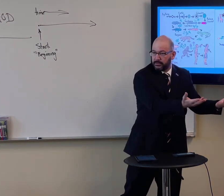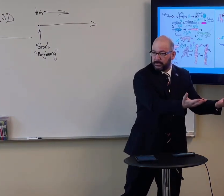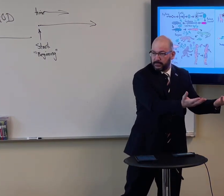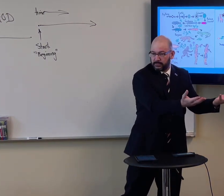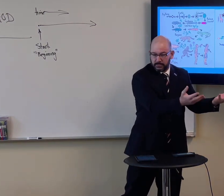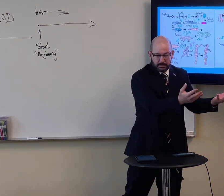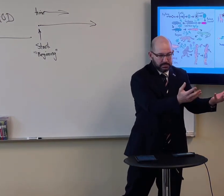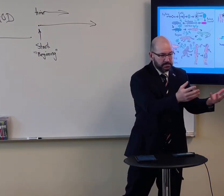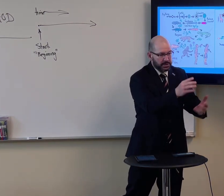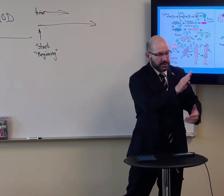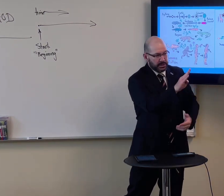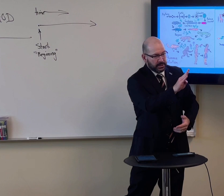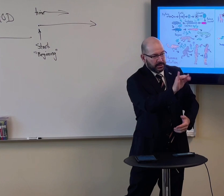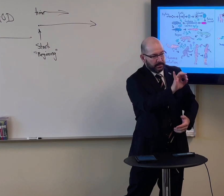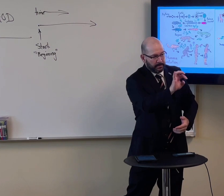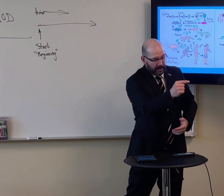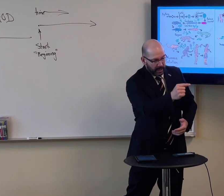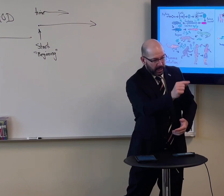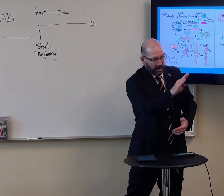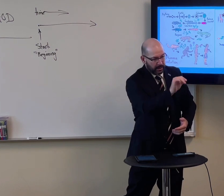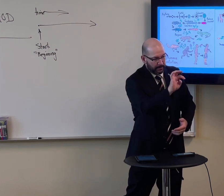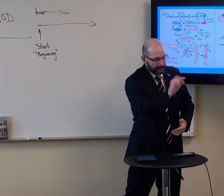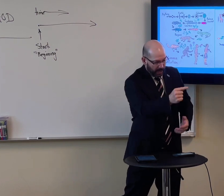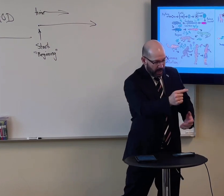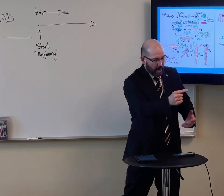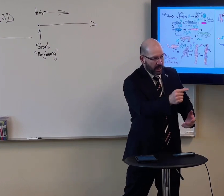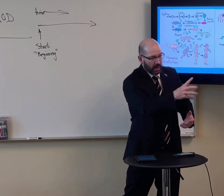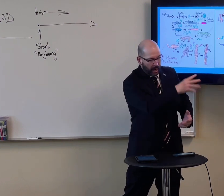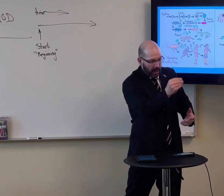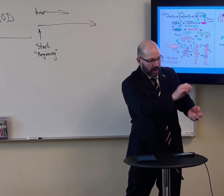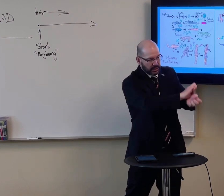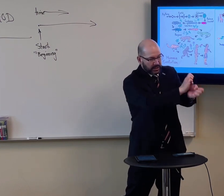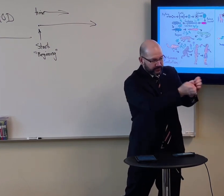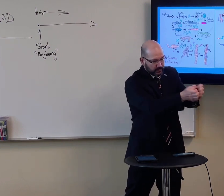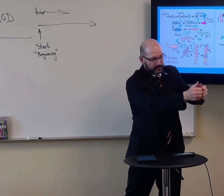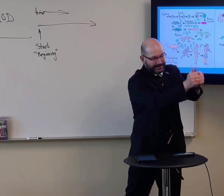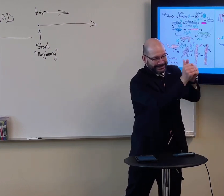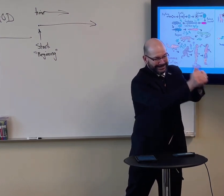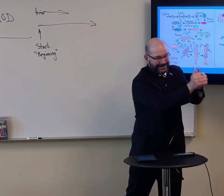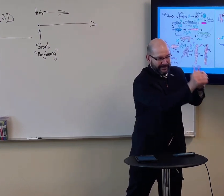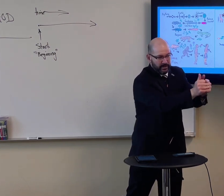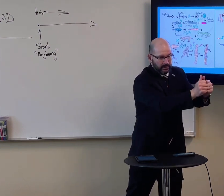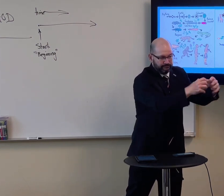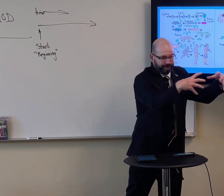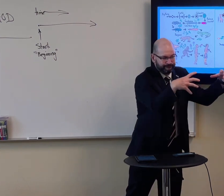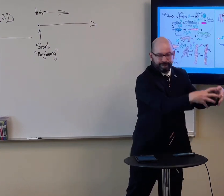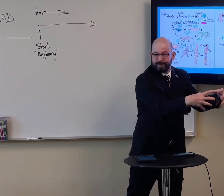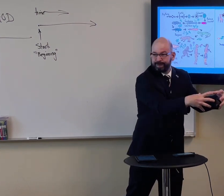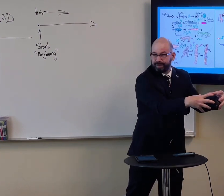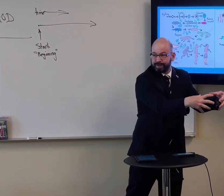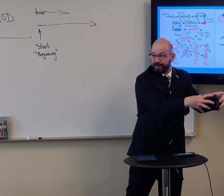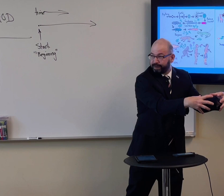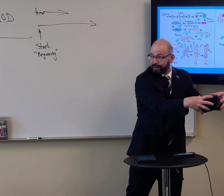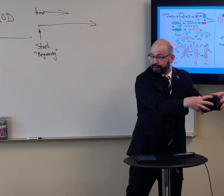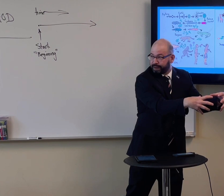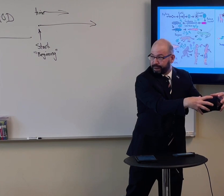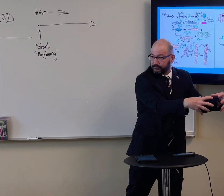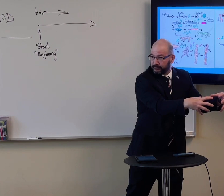evolution and it's a sequence of events. Big bang and evolution, they go together.